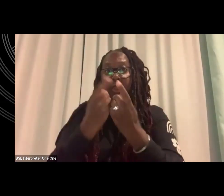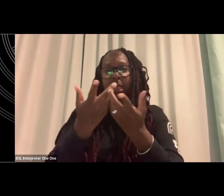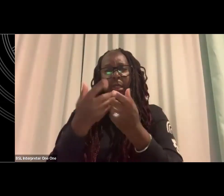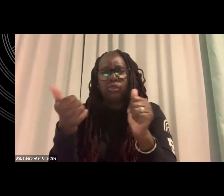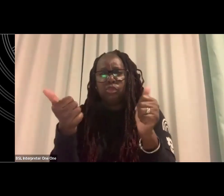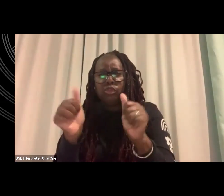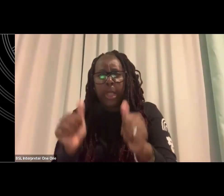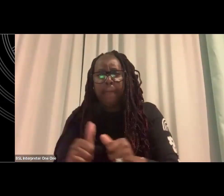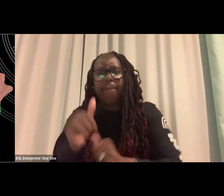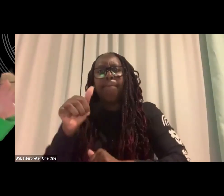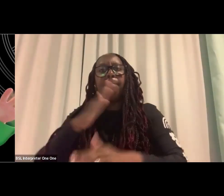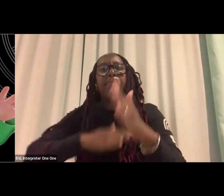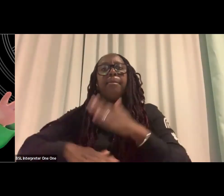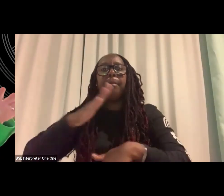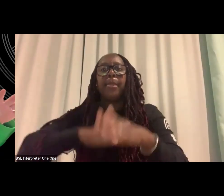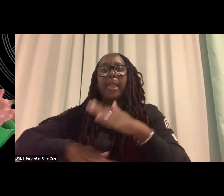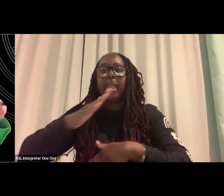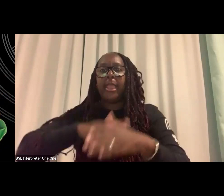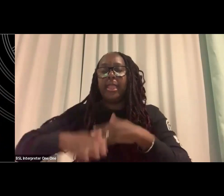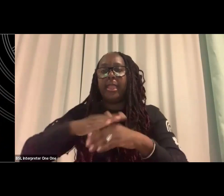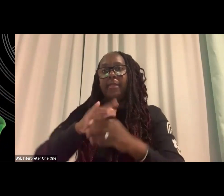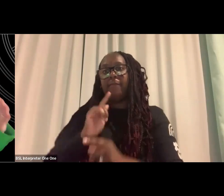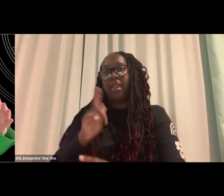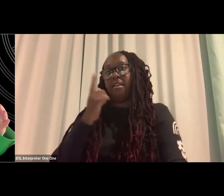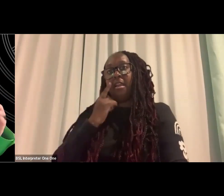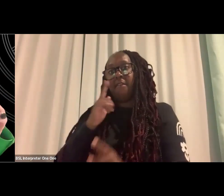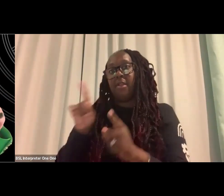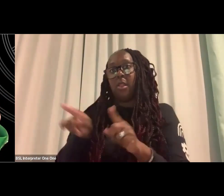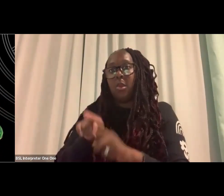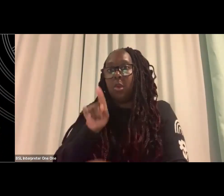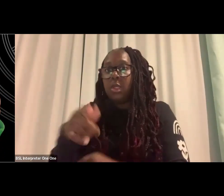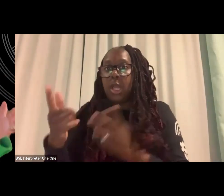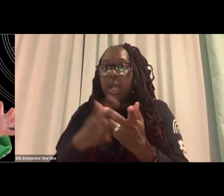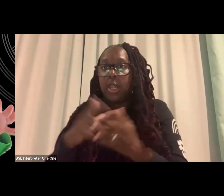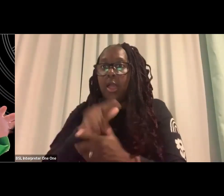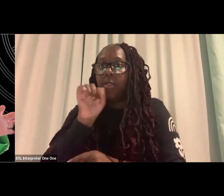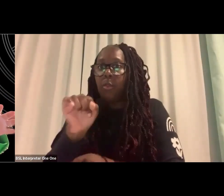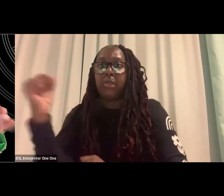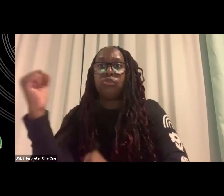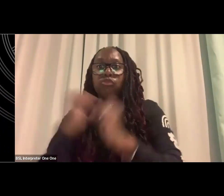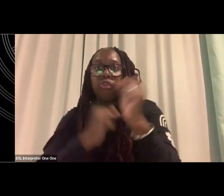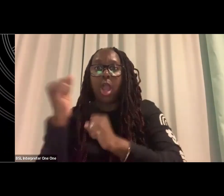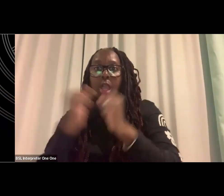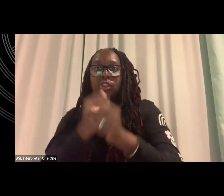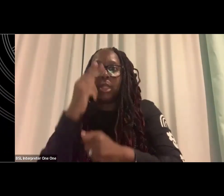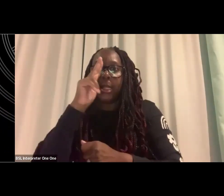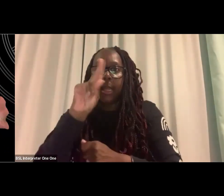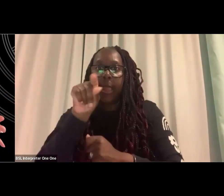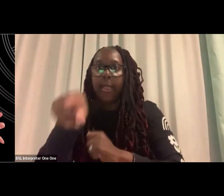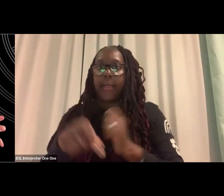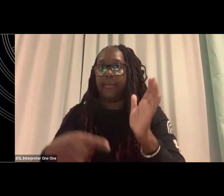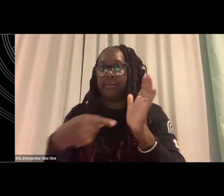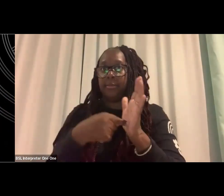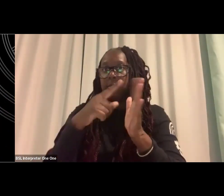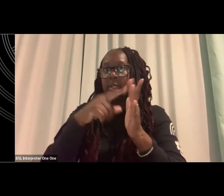behaviour? Going further upstream, we've got the tikanga elements, the structural determinants, which